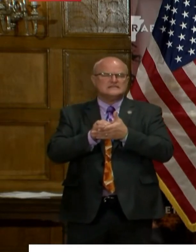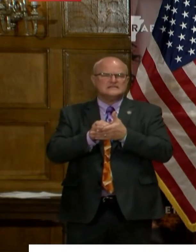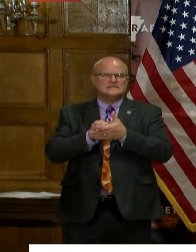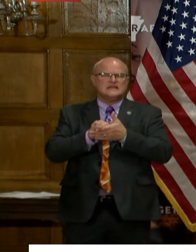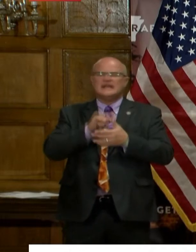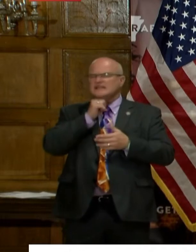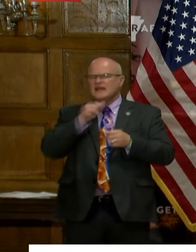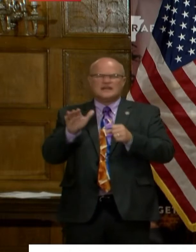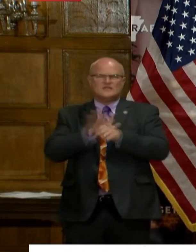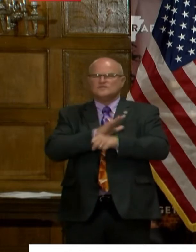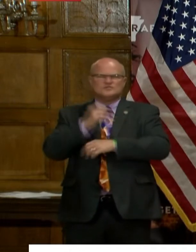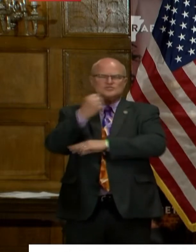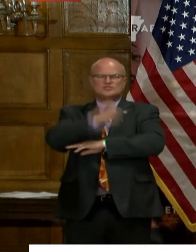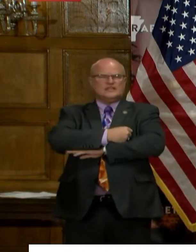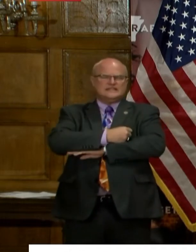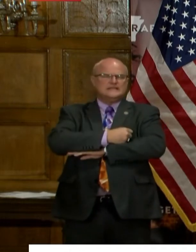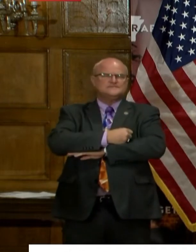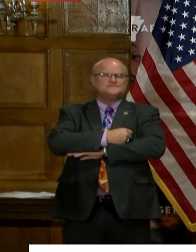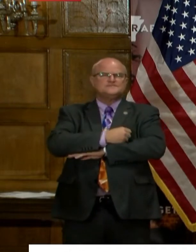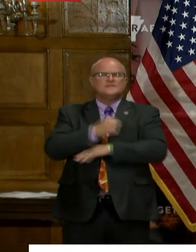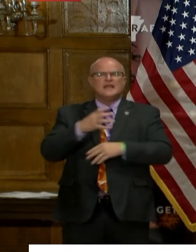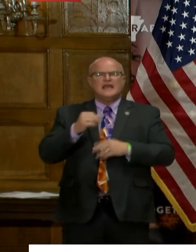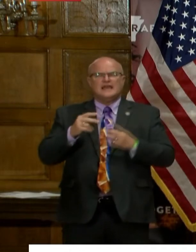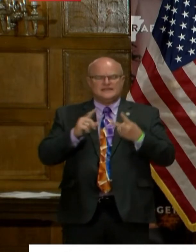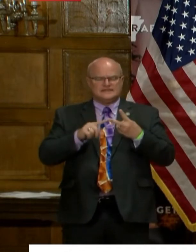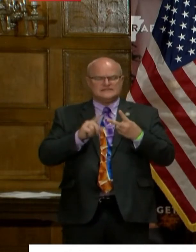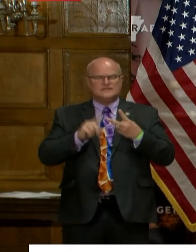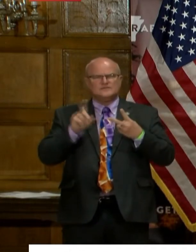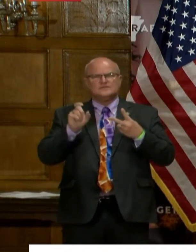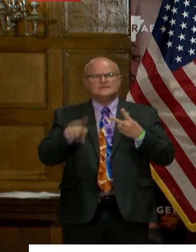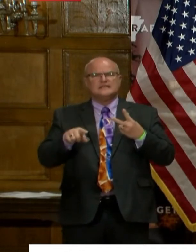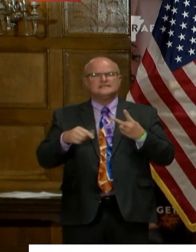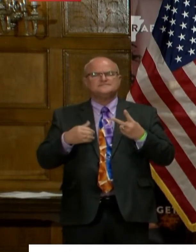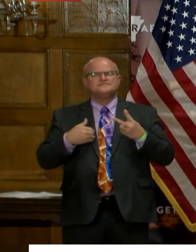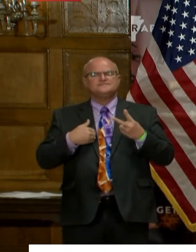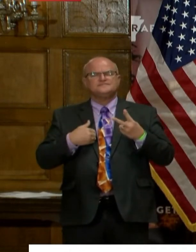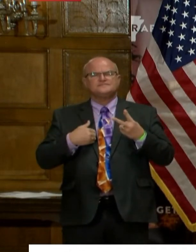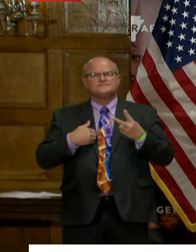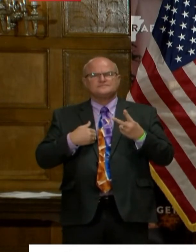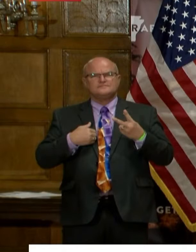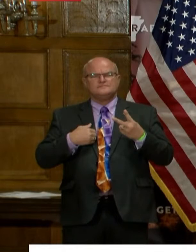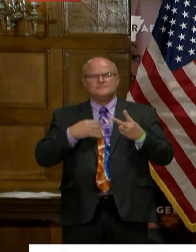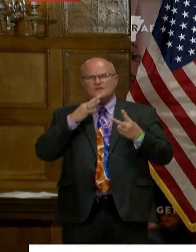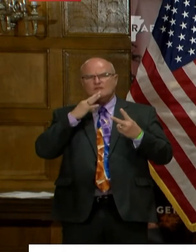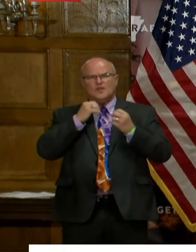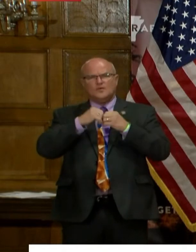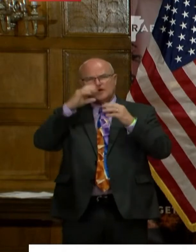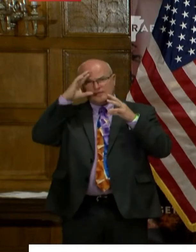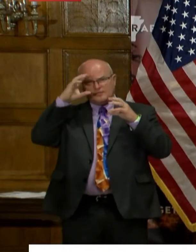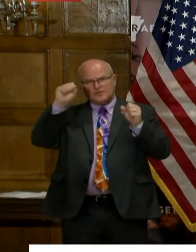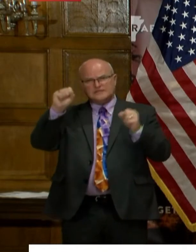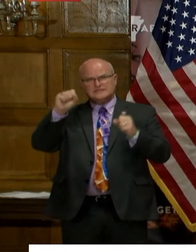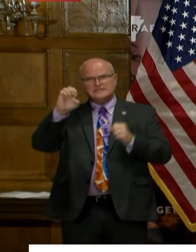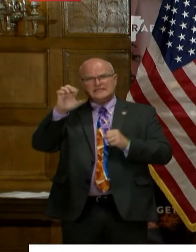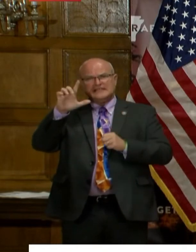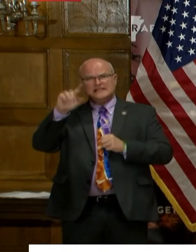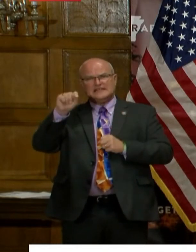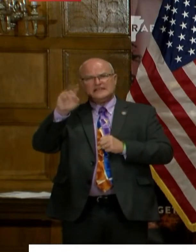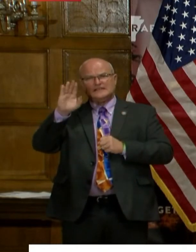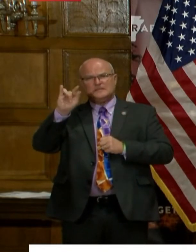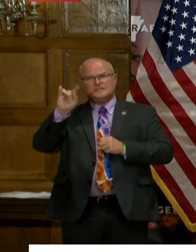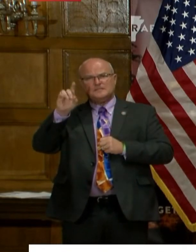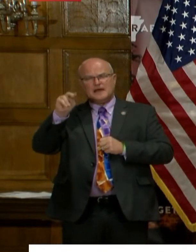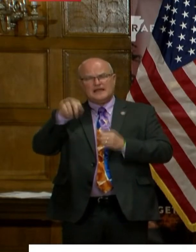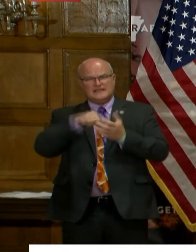full-scale shutdown? And the second question I had was, since you're talking with President-elect Biden later this